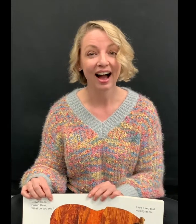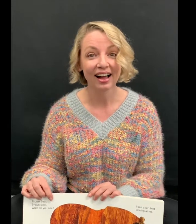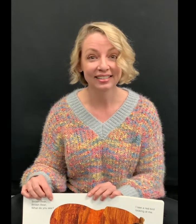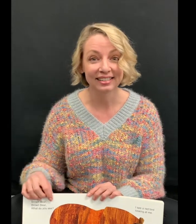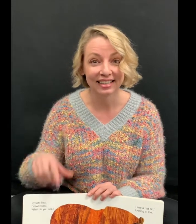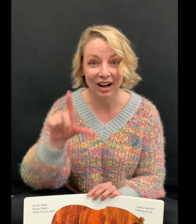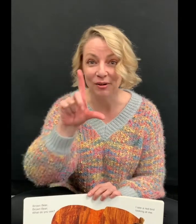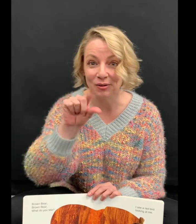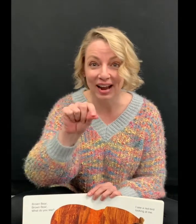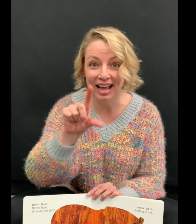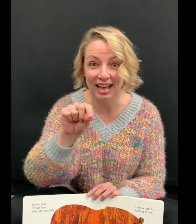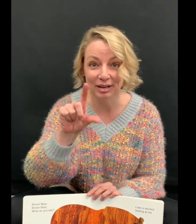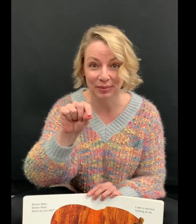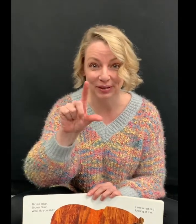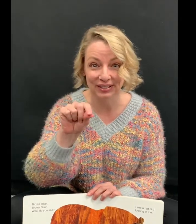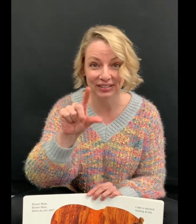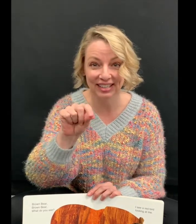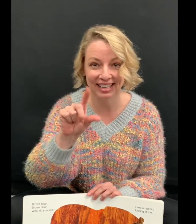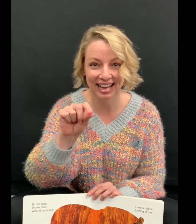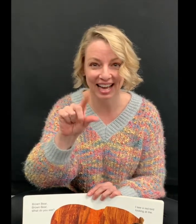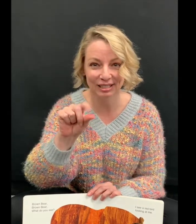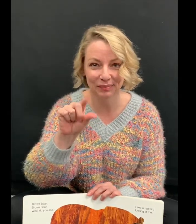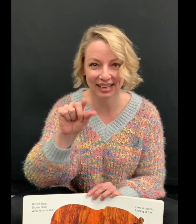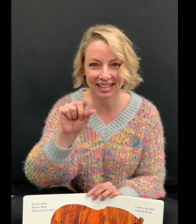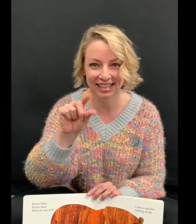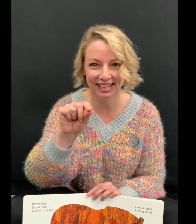I see a red bird looking at me.